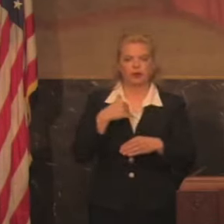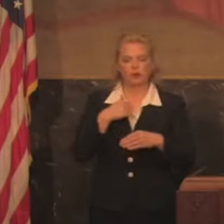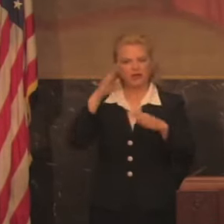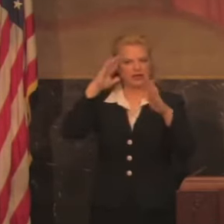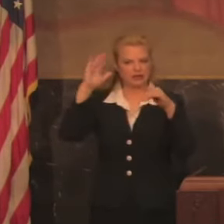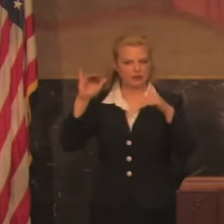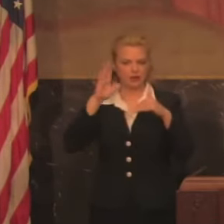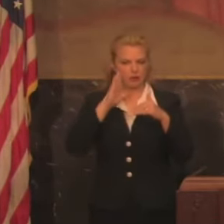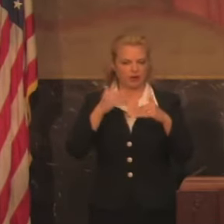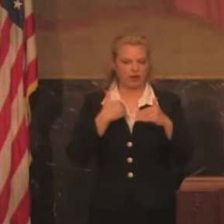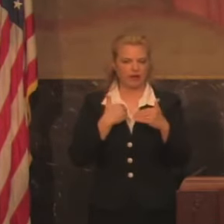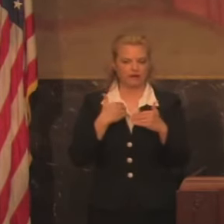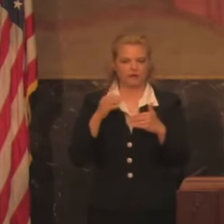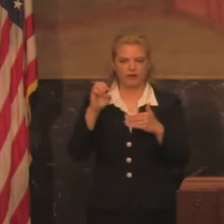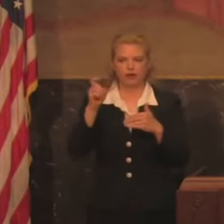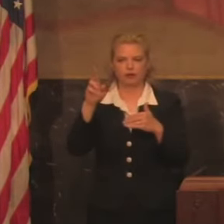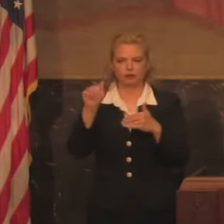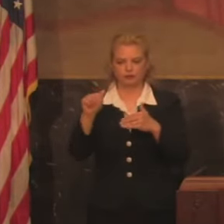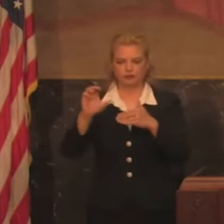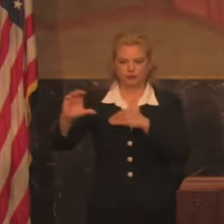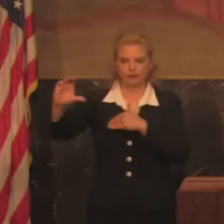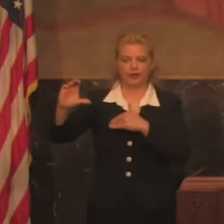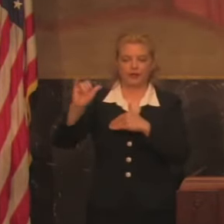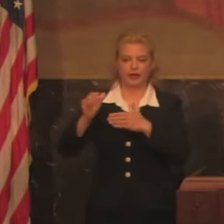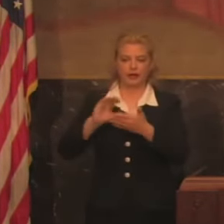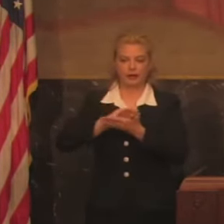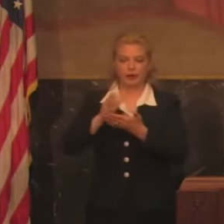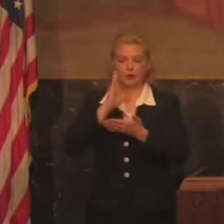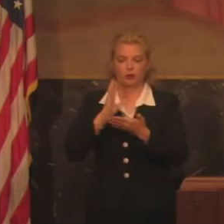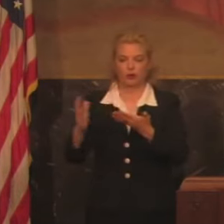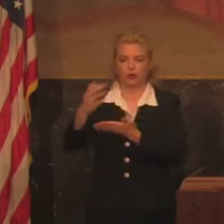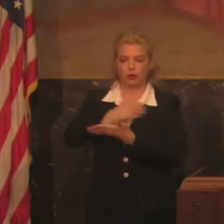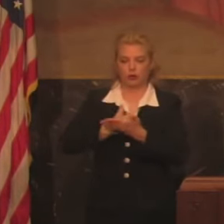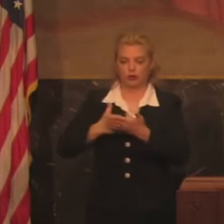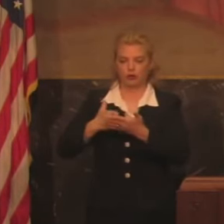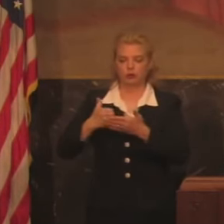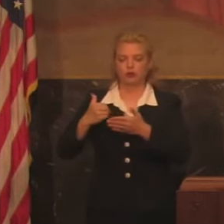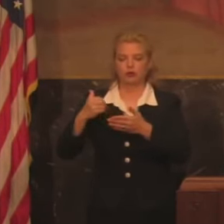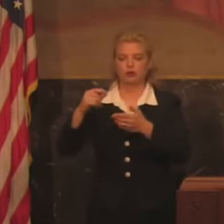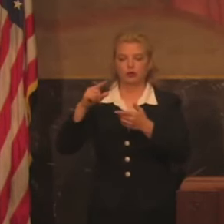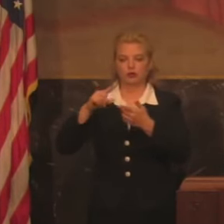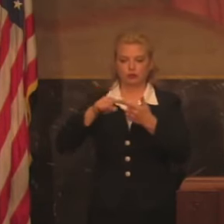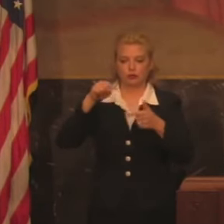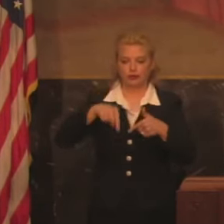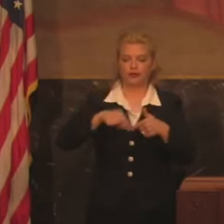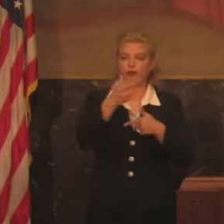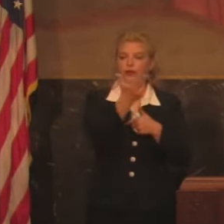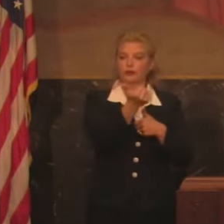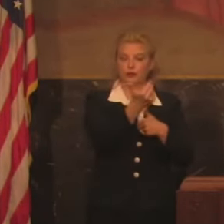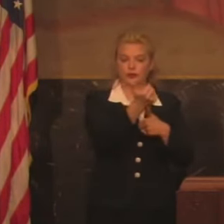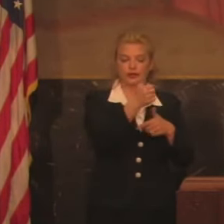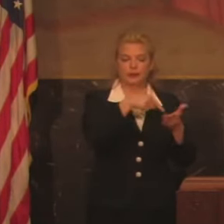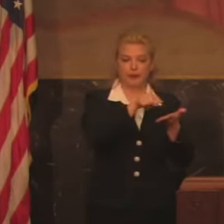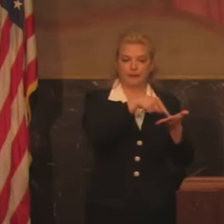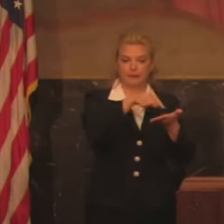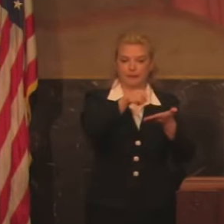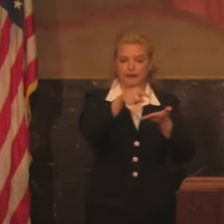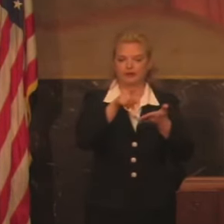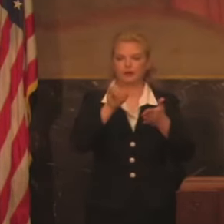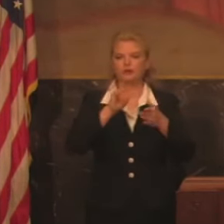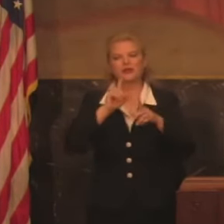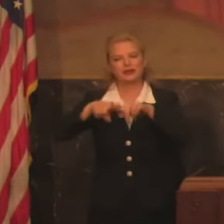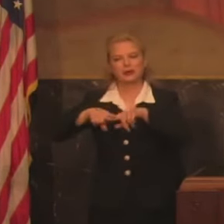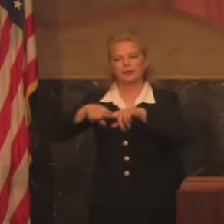year. And the amount we will make in terms of the payment towards this 13th payment will depend largely on what that